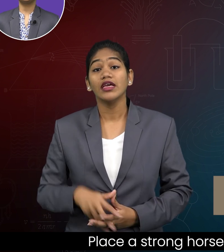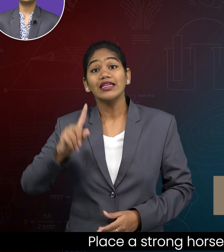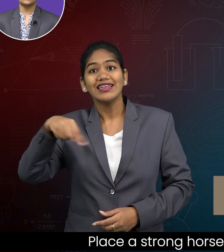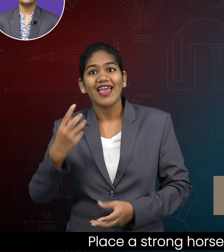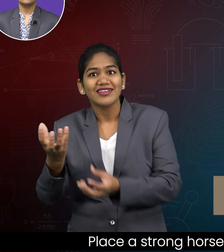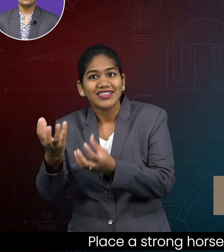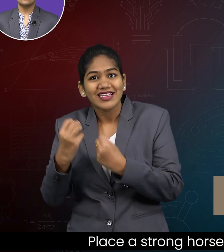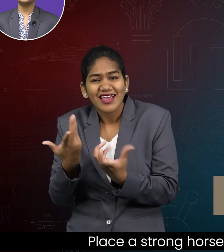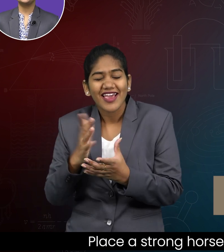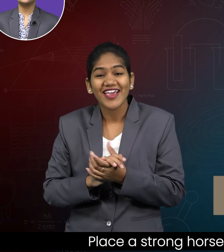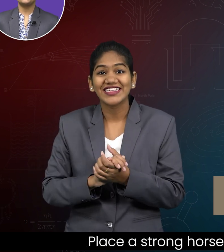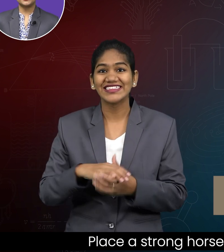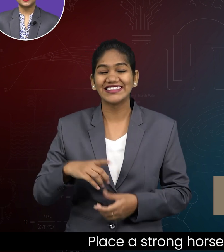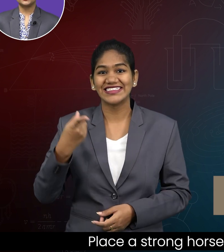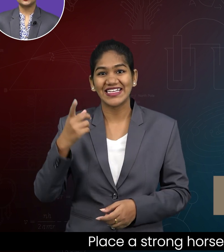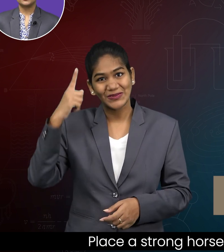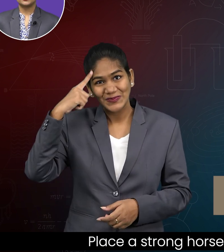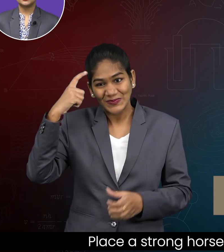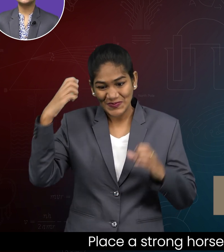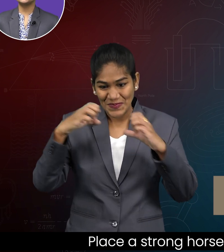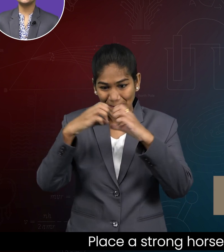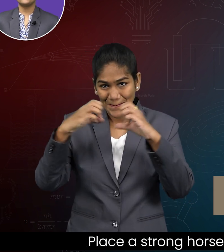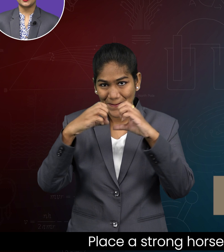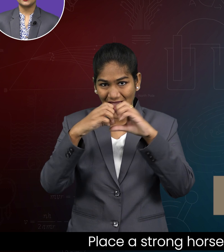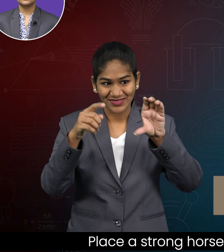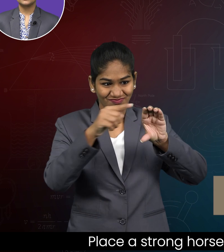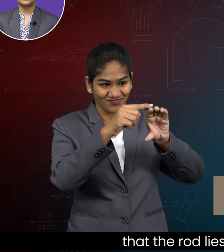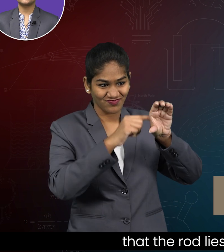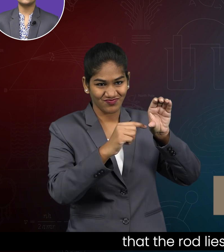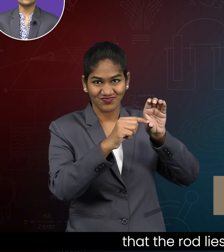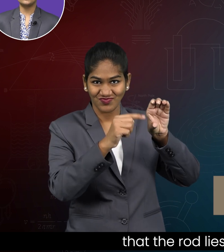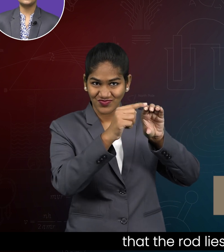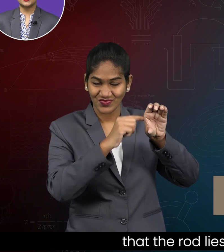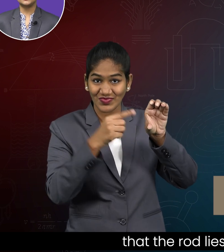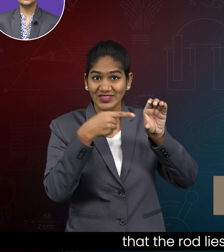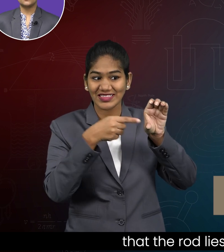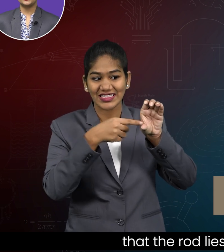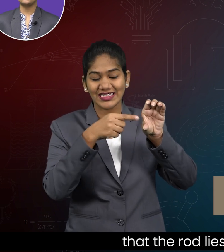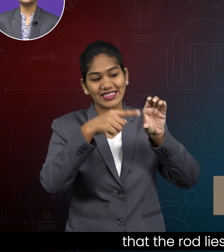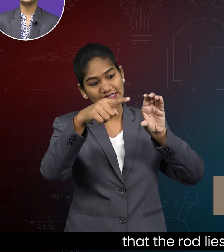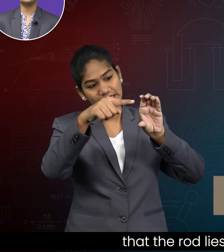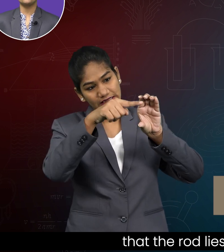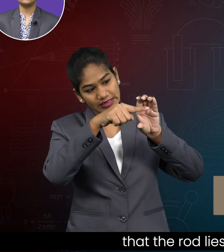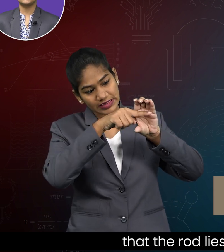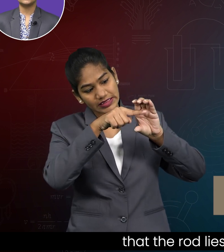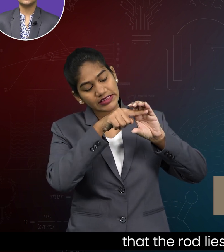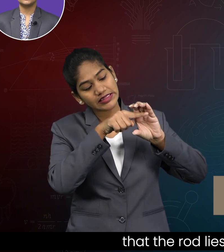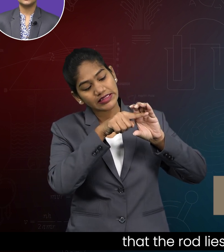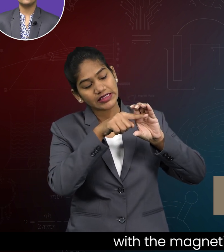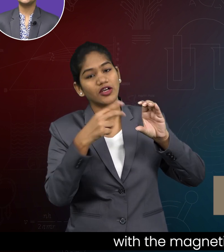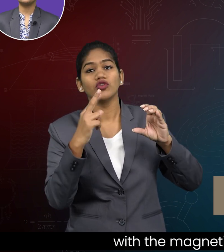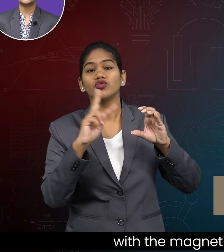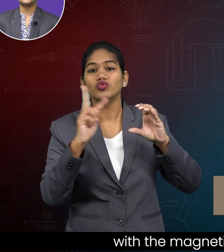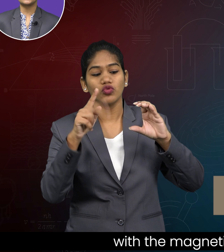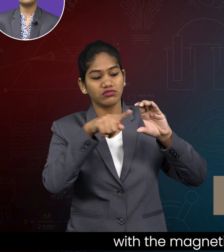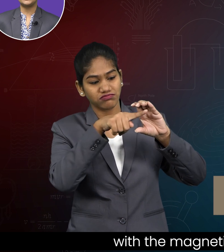Place a strong horseshoe magnet in such a way that the rod lies between the two poles